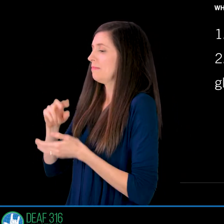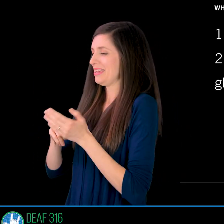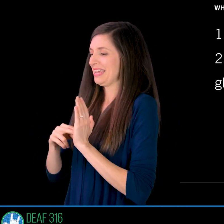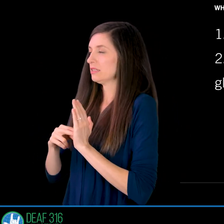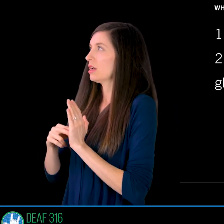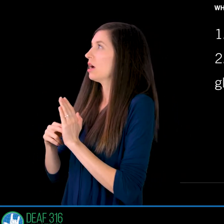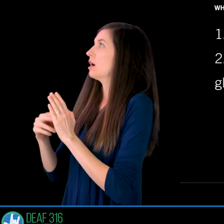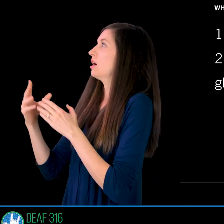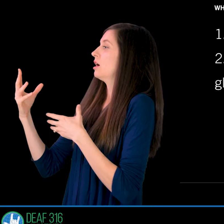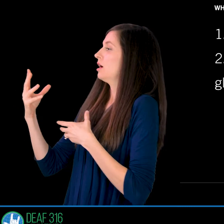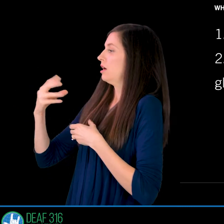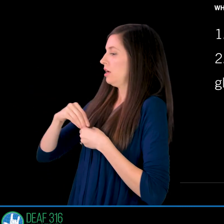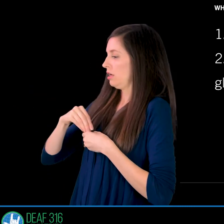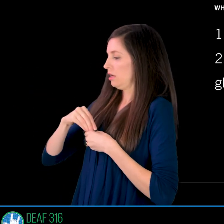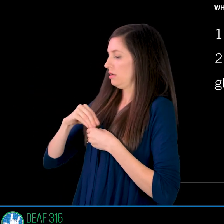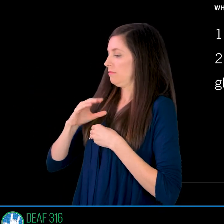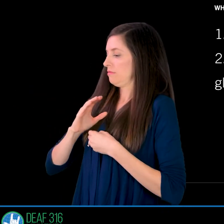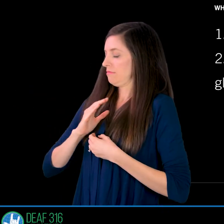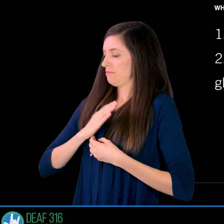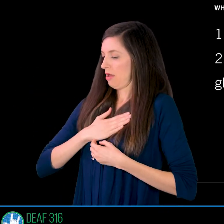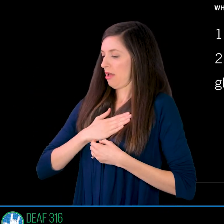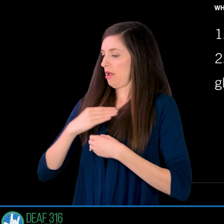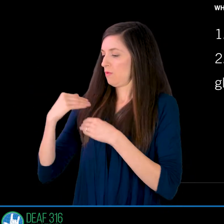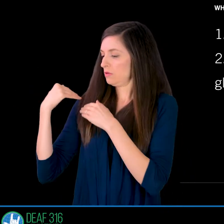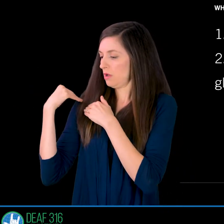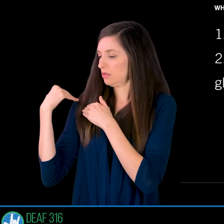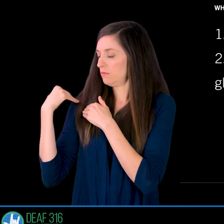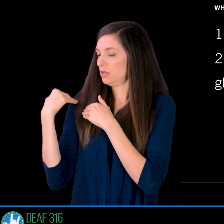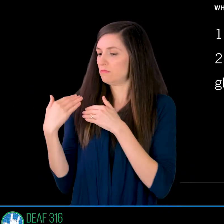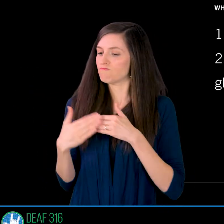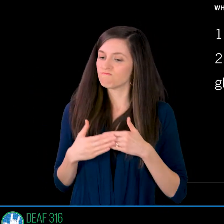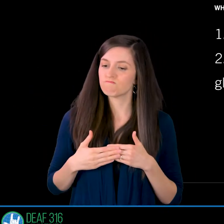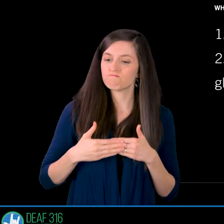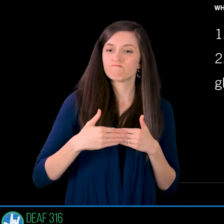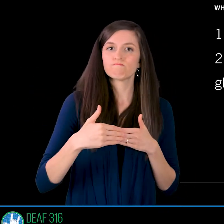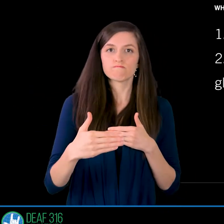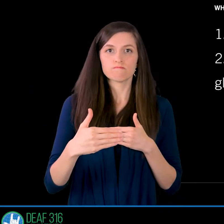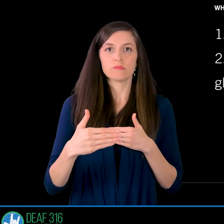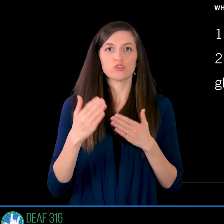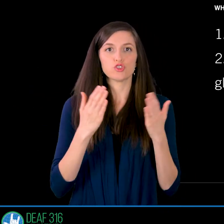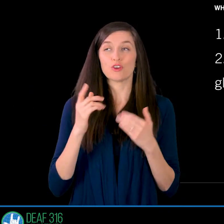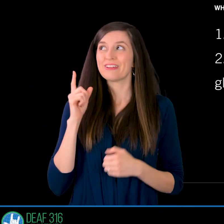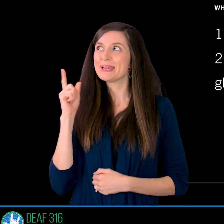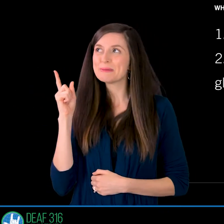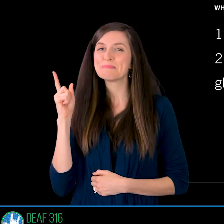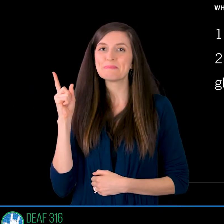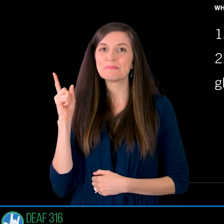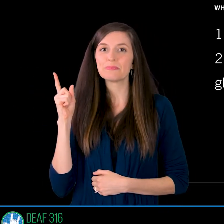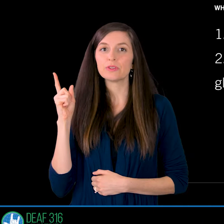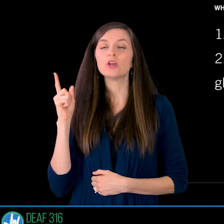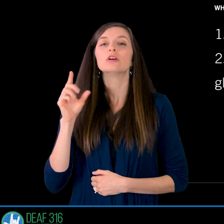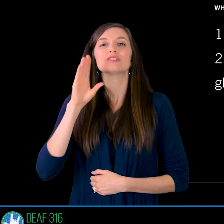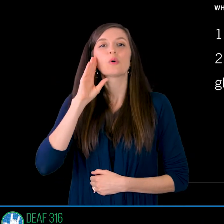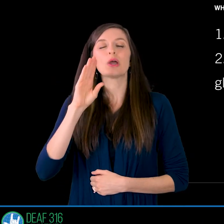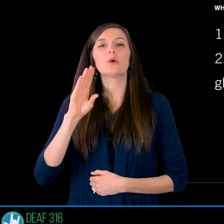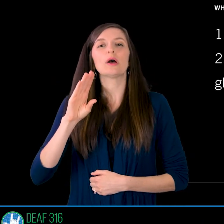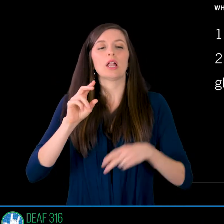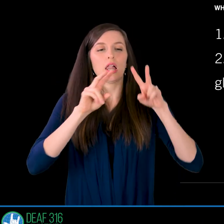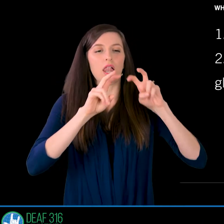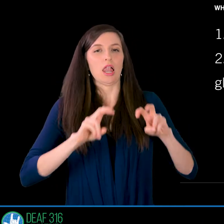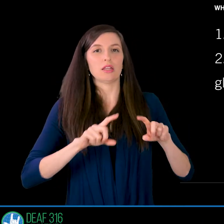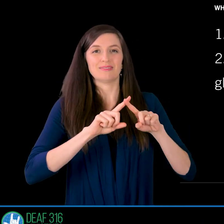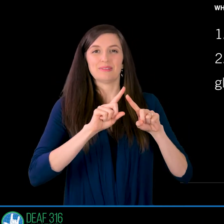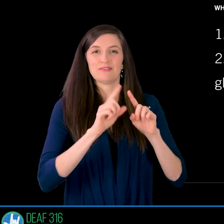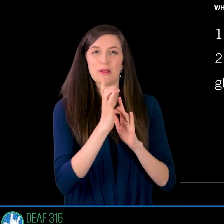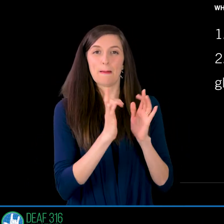His creatures to live for that glory. So let's spend the rest of our time now looking at